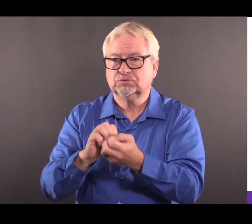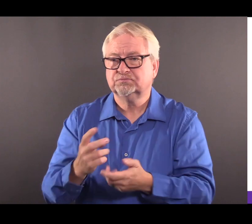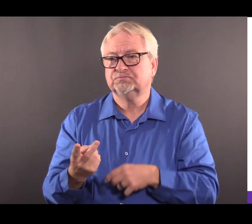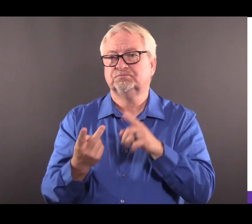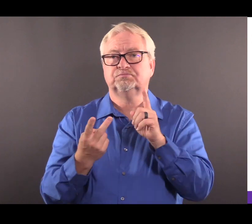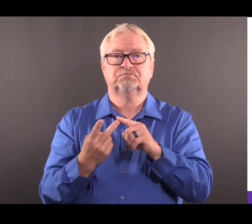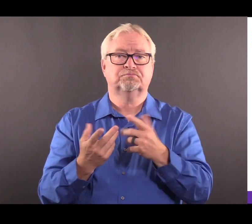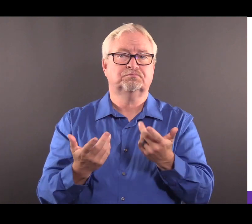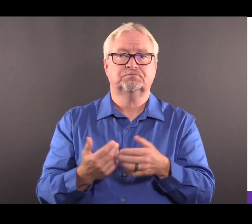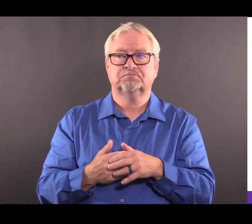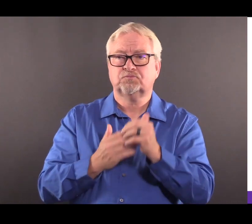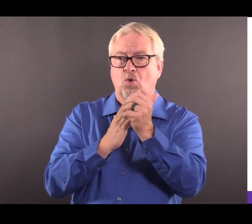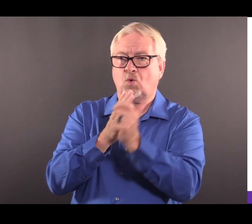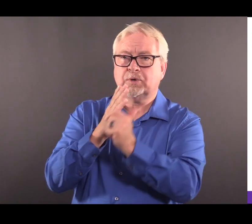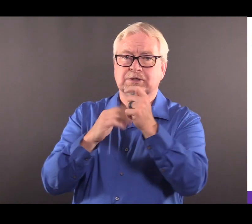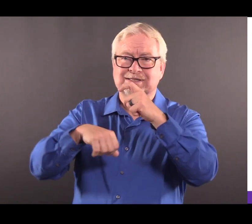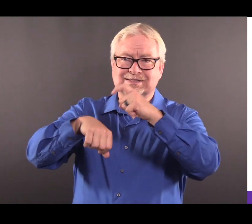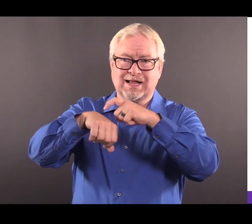data encryption,